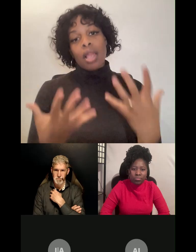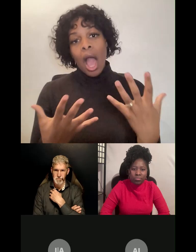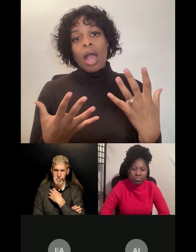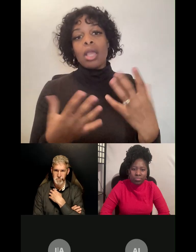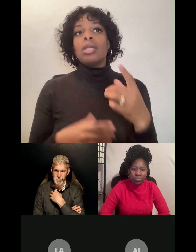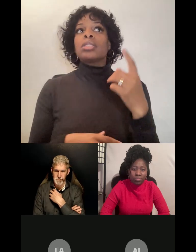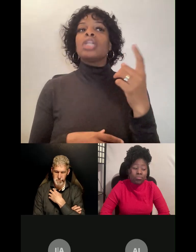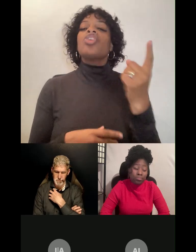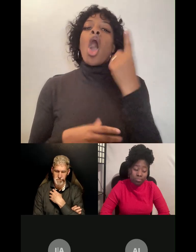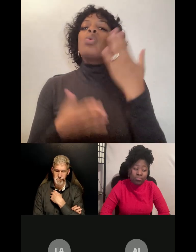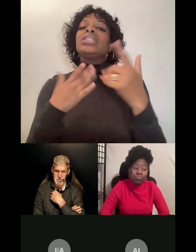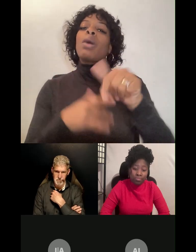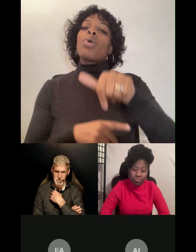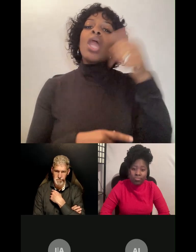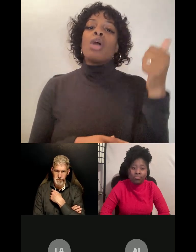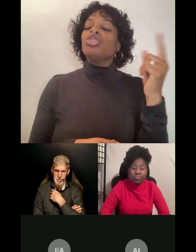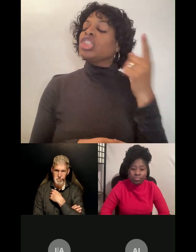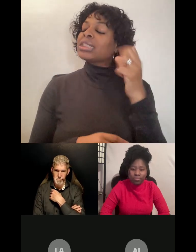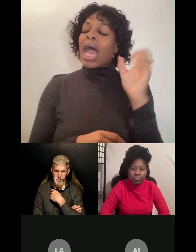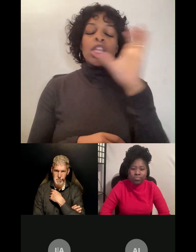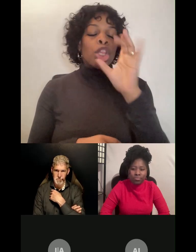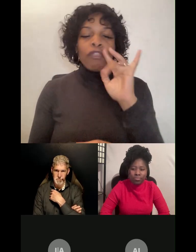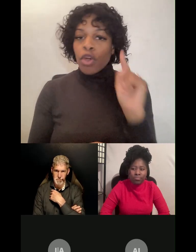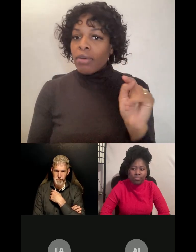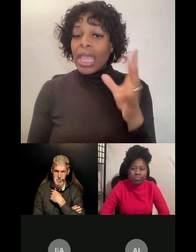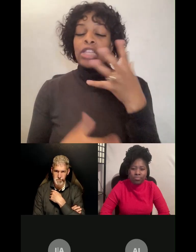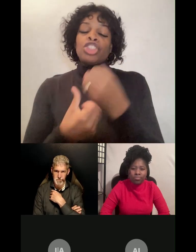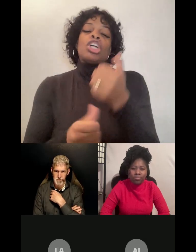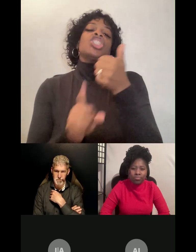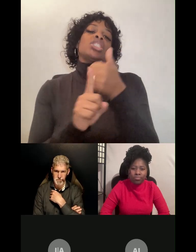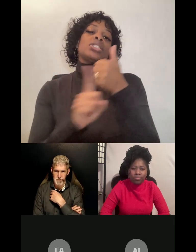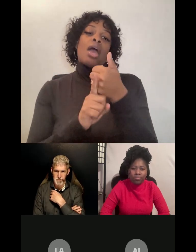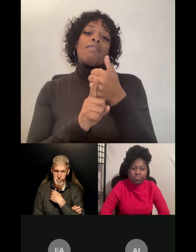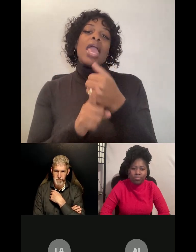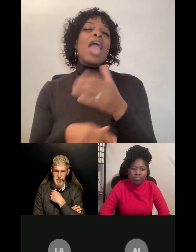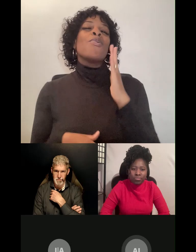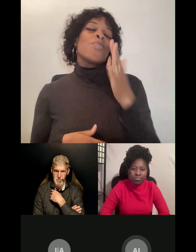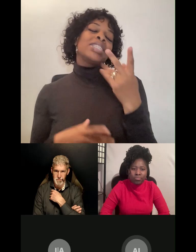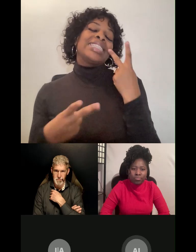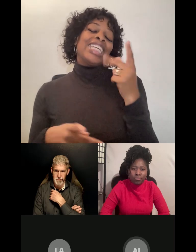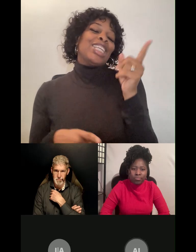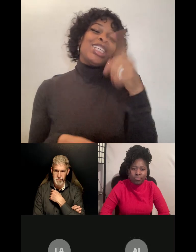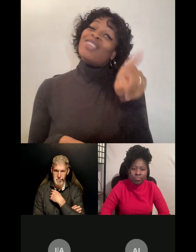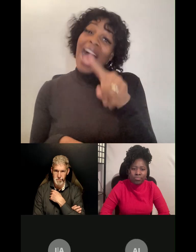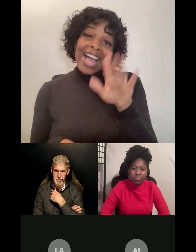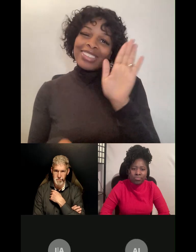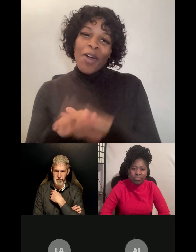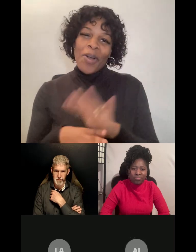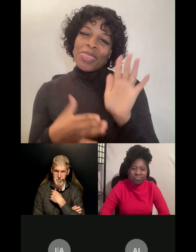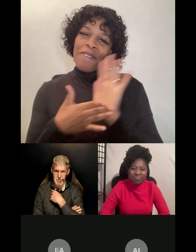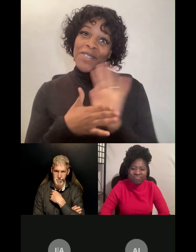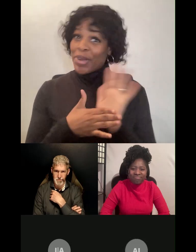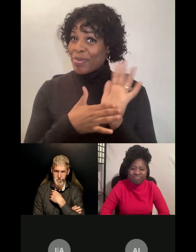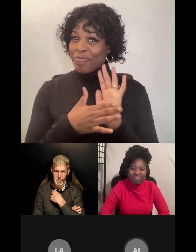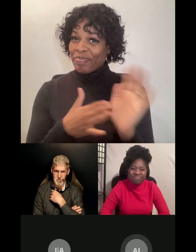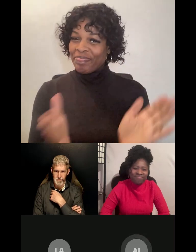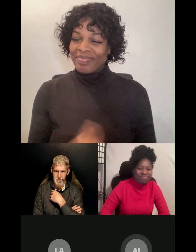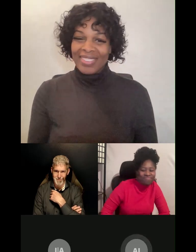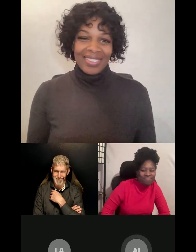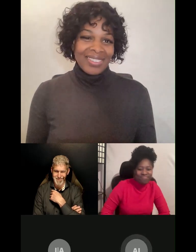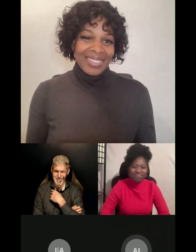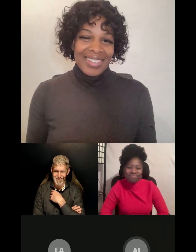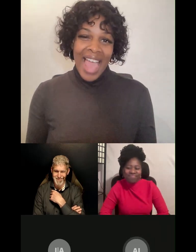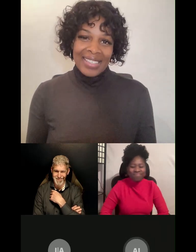tolerate a lot. There's always someone up. You just gotta look for it and trust your stuff. And we will see you guys on the film.